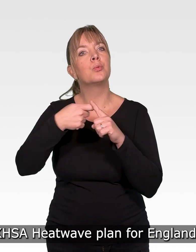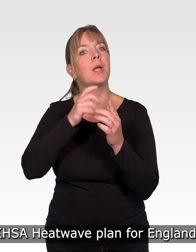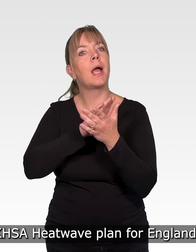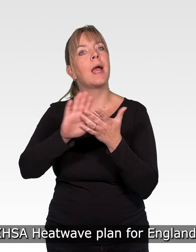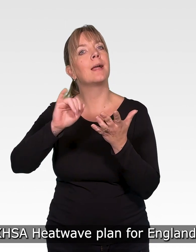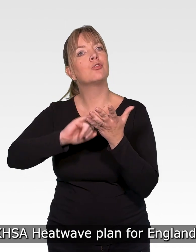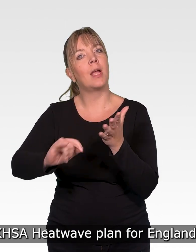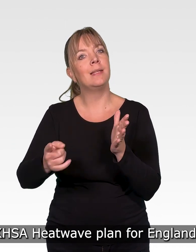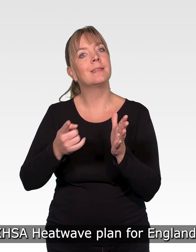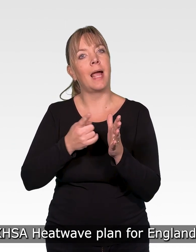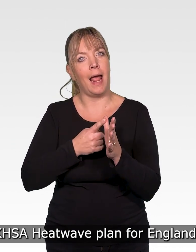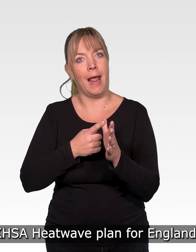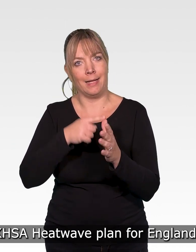UKHSA Heatwave Plan for England.